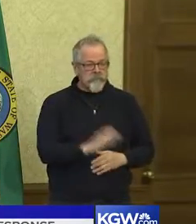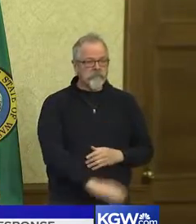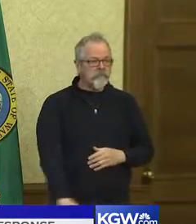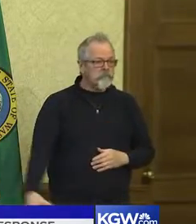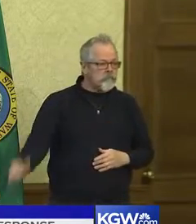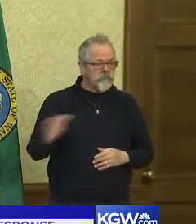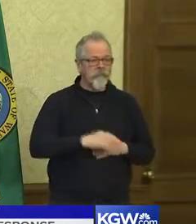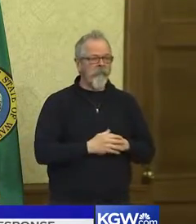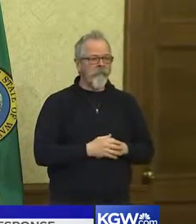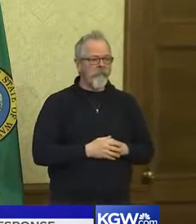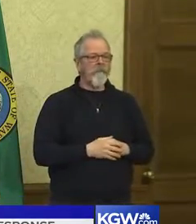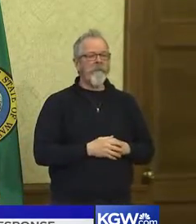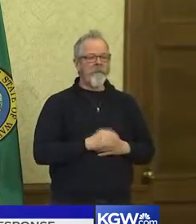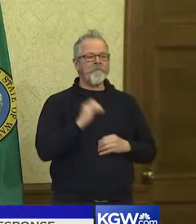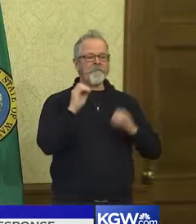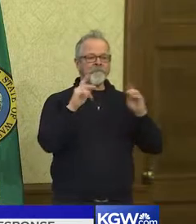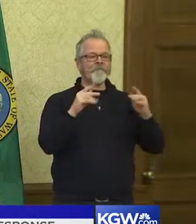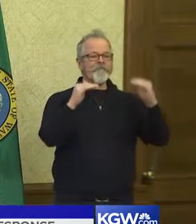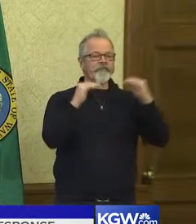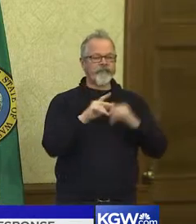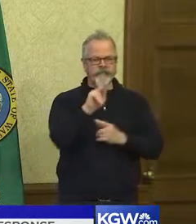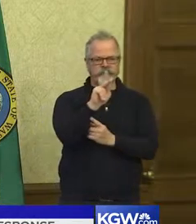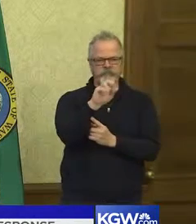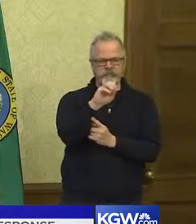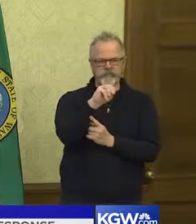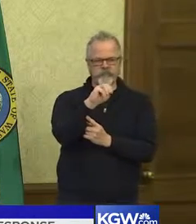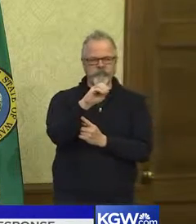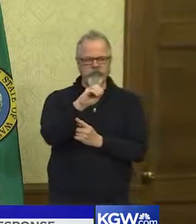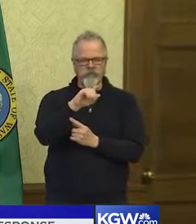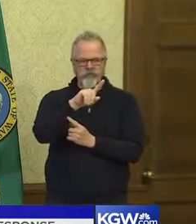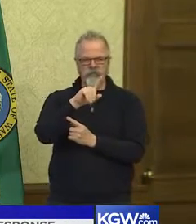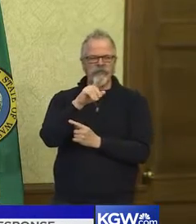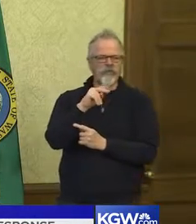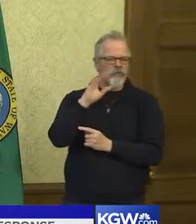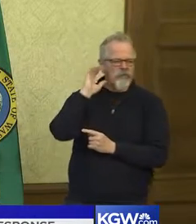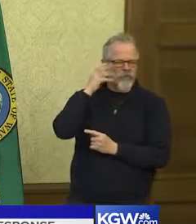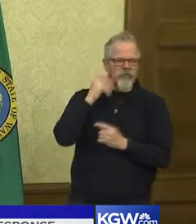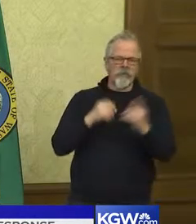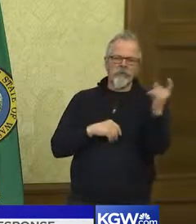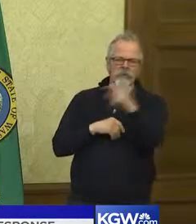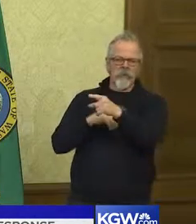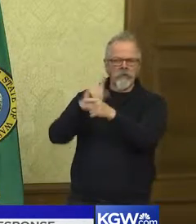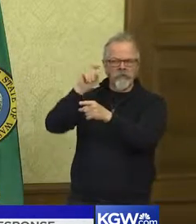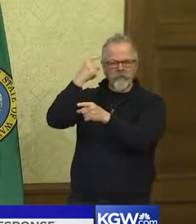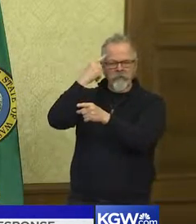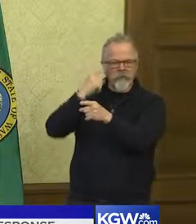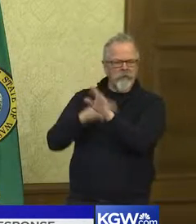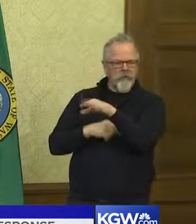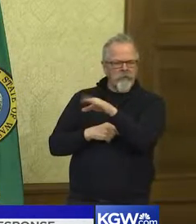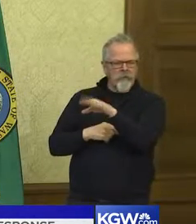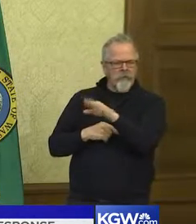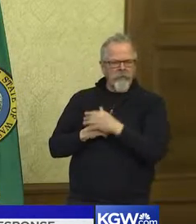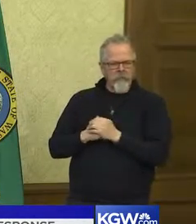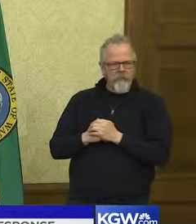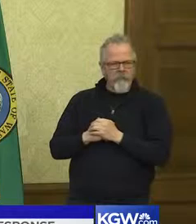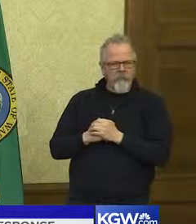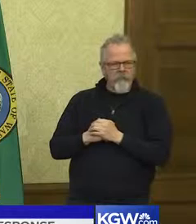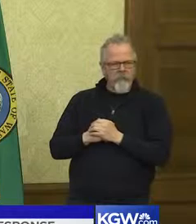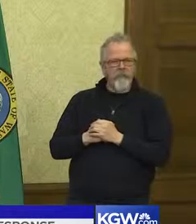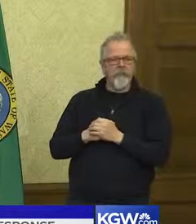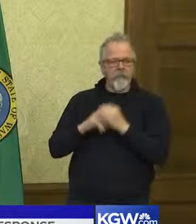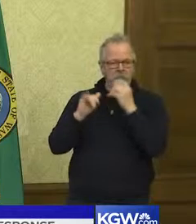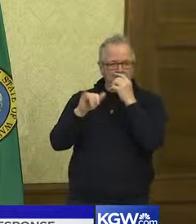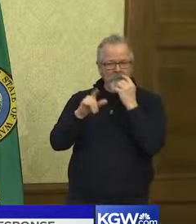Governor. We're on live right now, but I wanted to ask you, as far as the amount of testing, is there a percentage of people